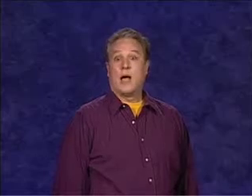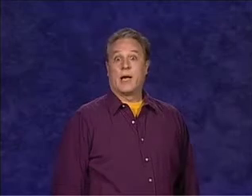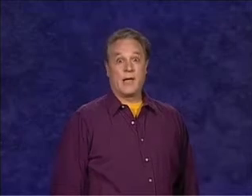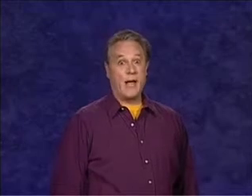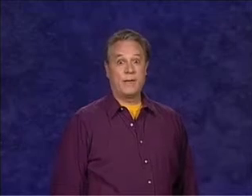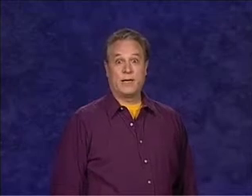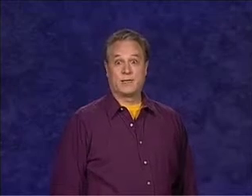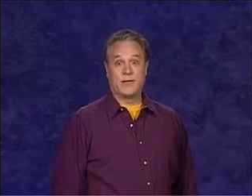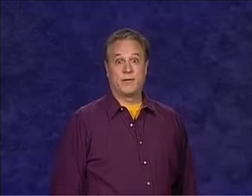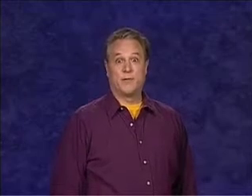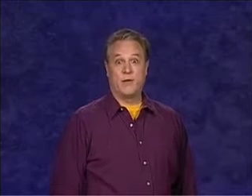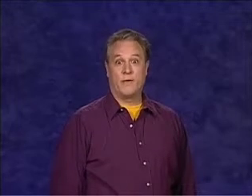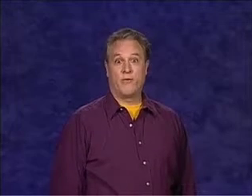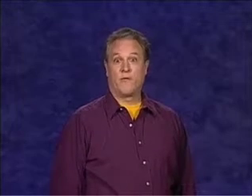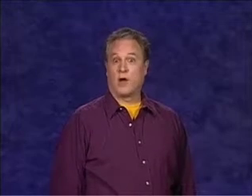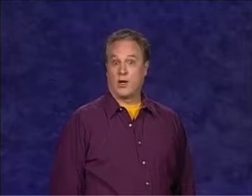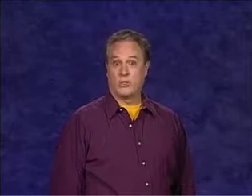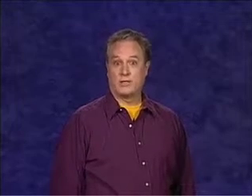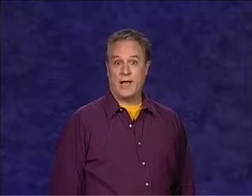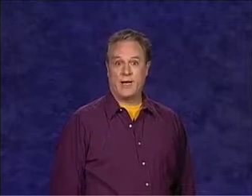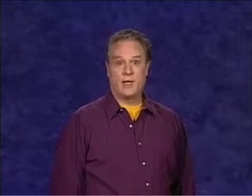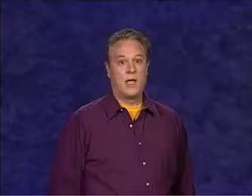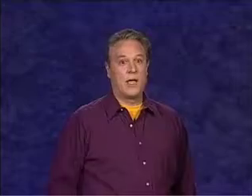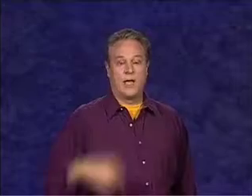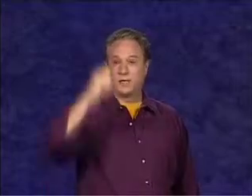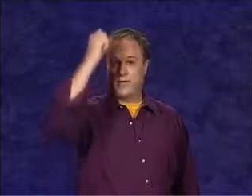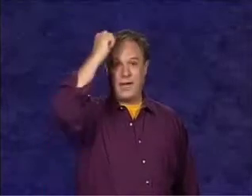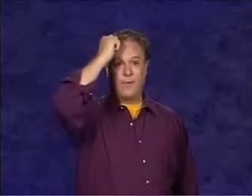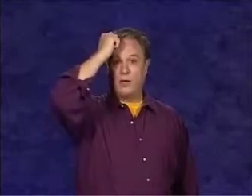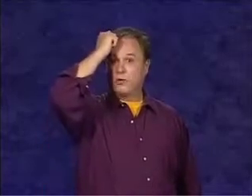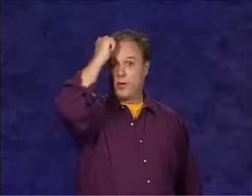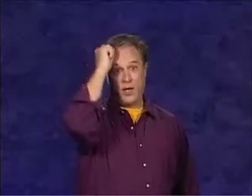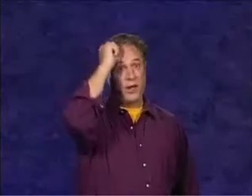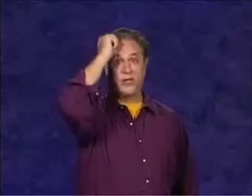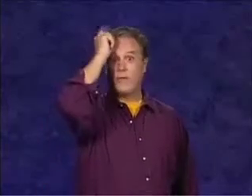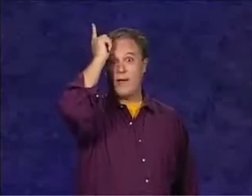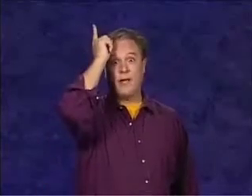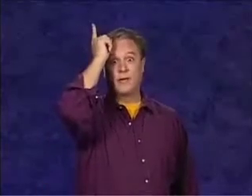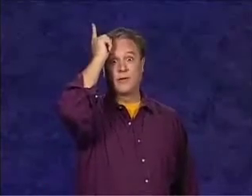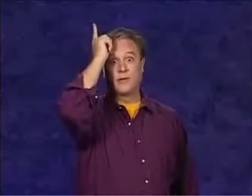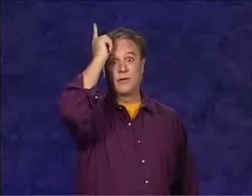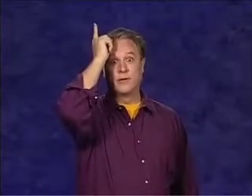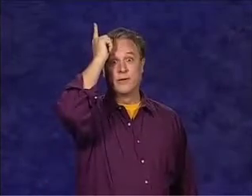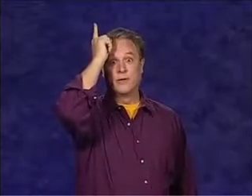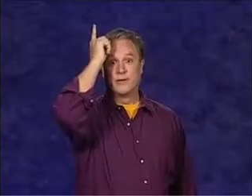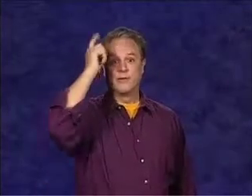A commonly accepted metaphor for understanding is a light bulb going on in your mind.